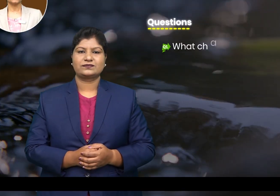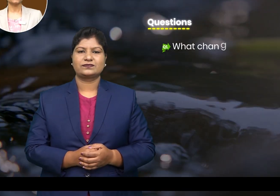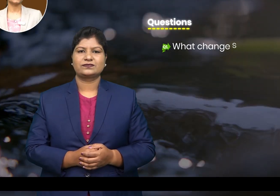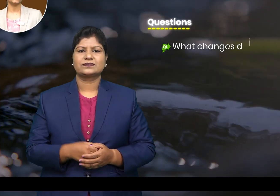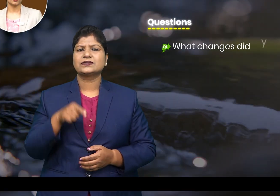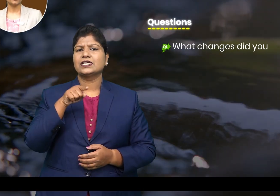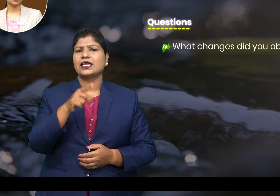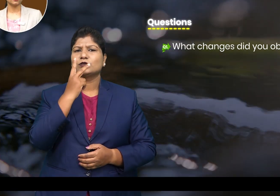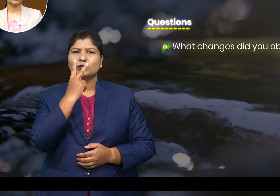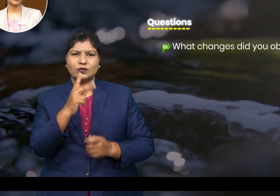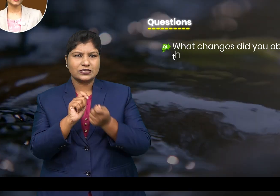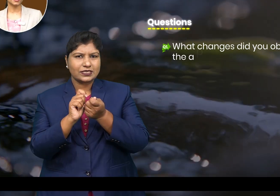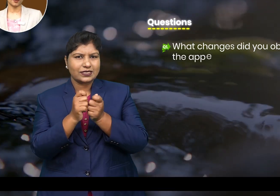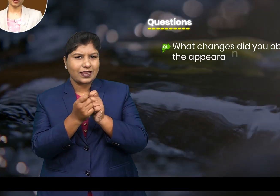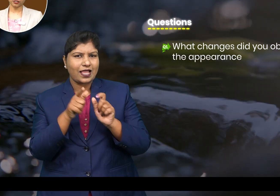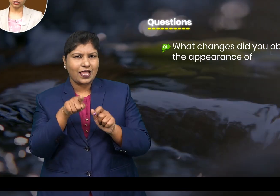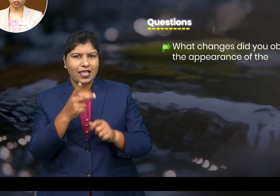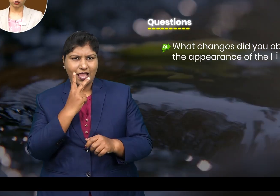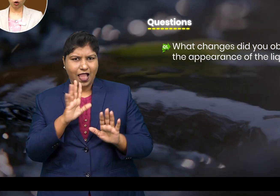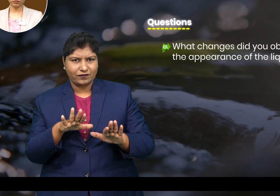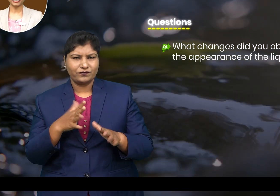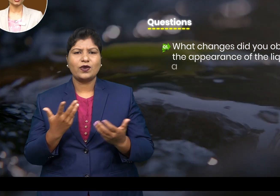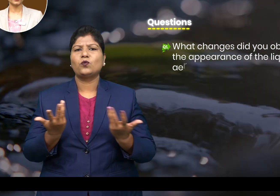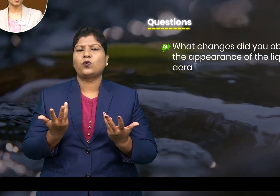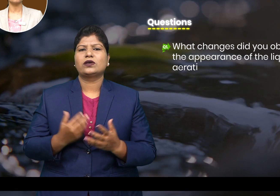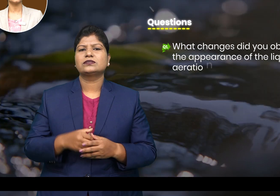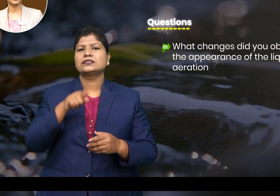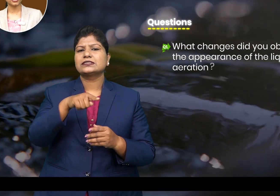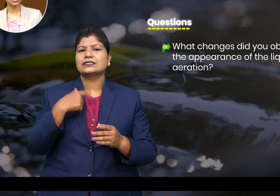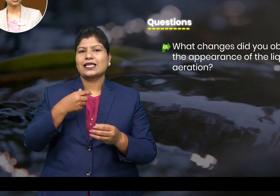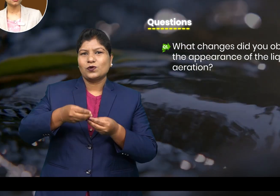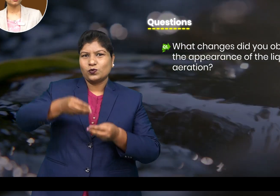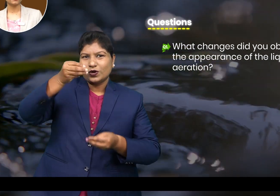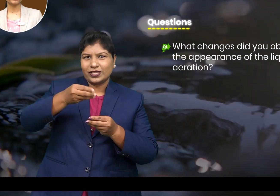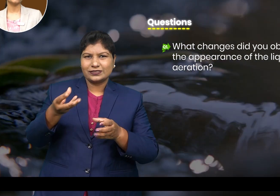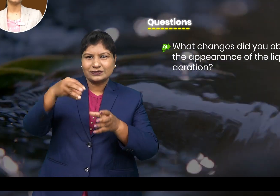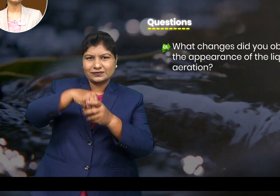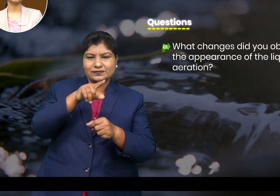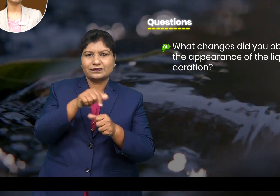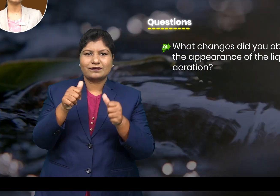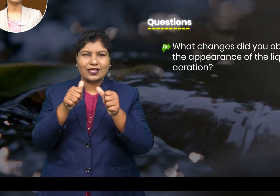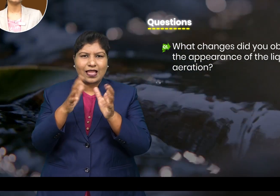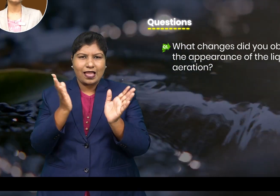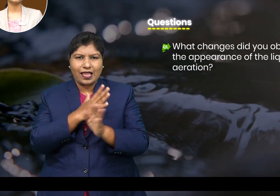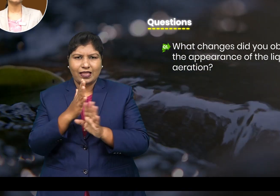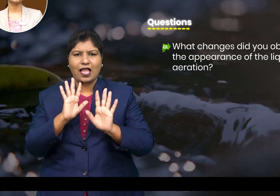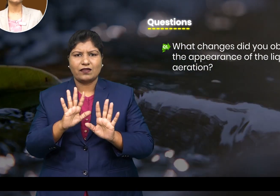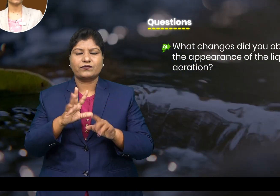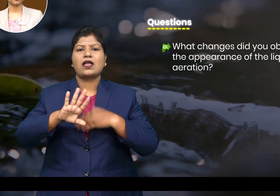What changes did you observe in the appearance of the liquid after aeration?